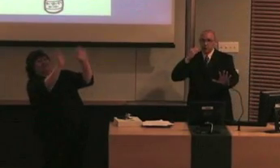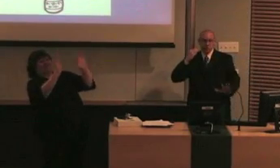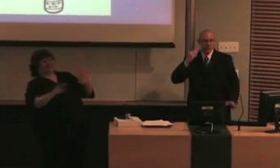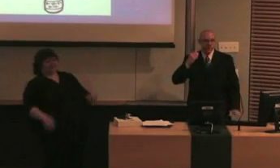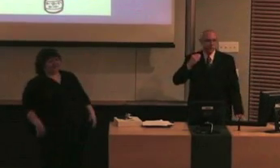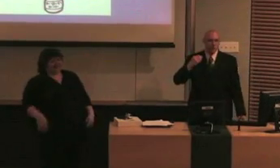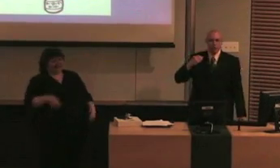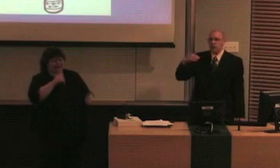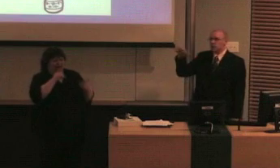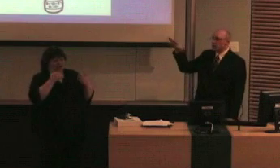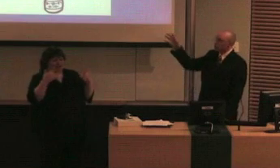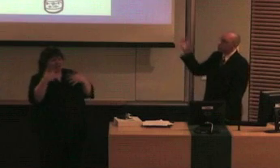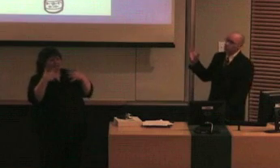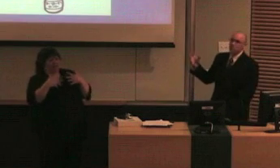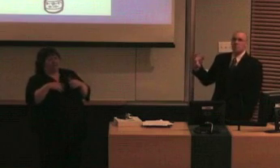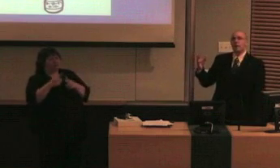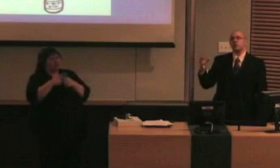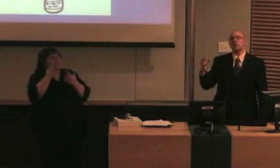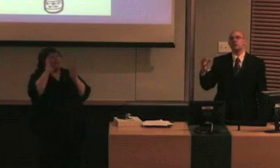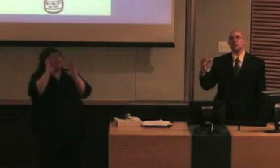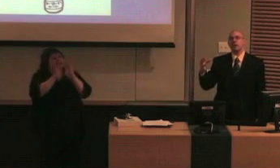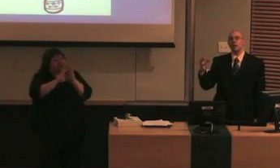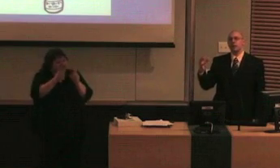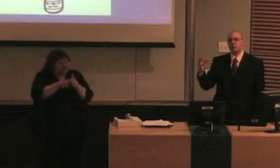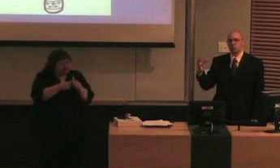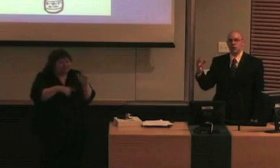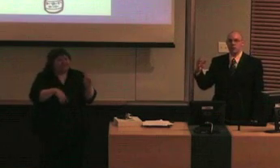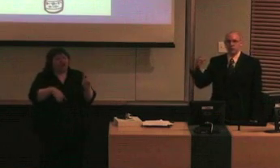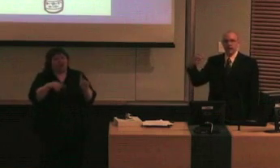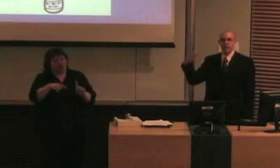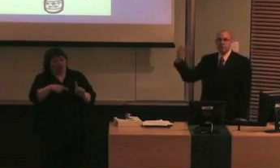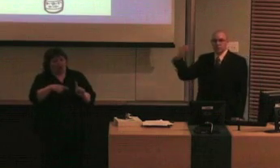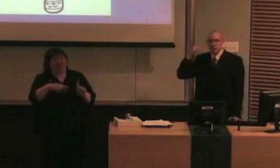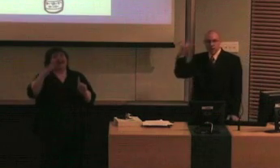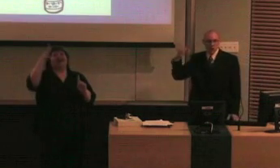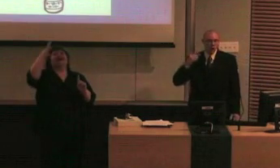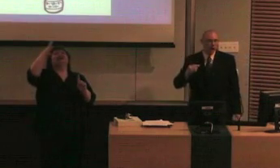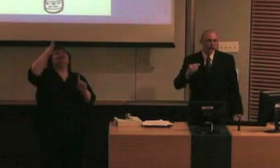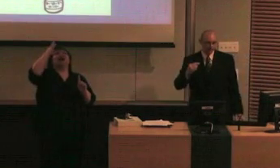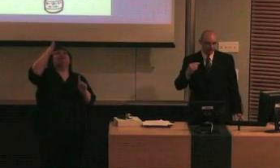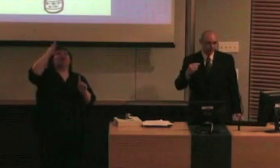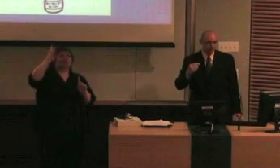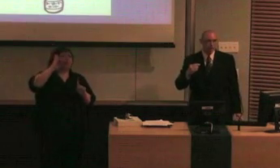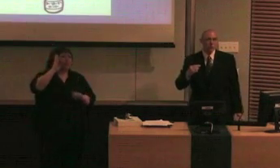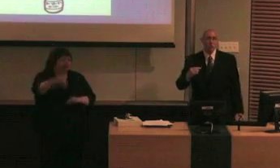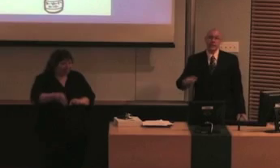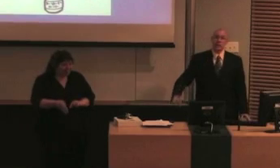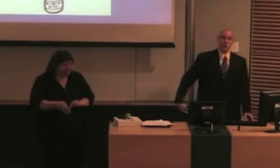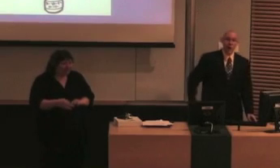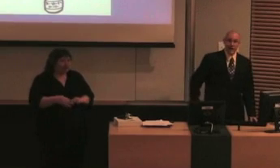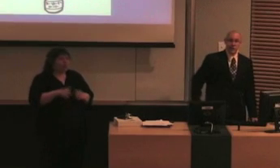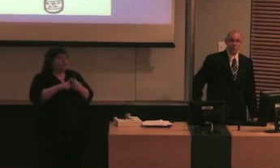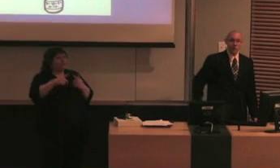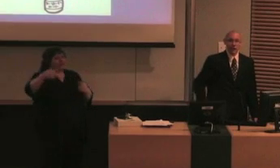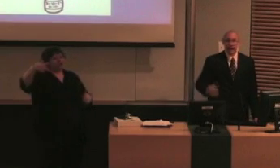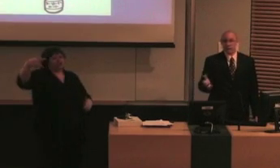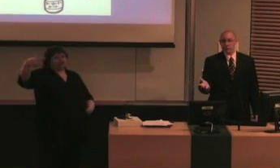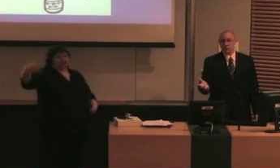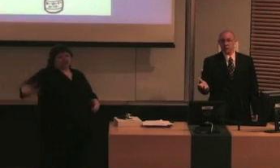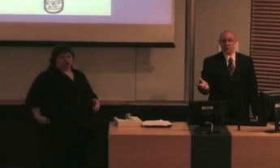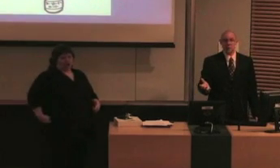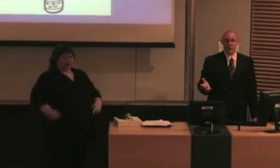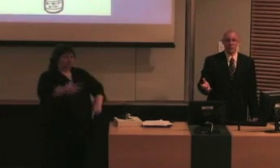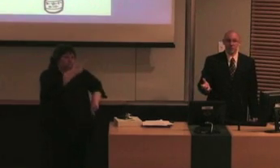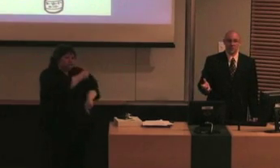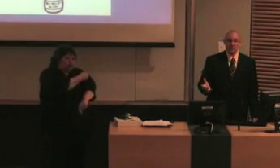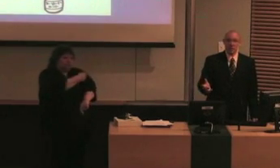stay away from me. So, you might want to show them a picture of, hey, guess what? You're going to have something in your eye. You might get a shot, too. I don't